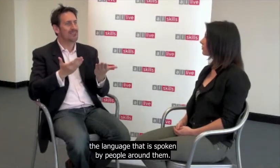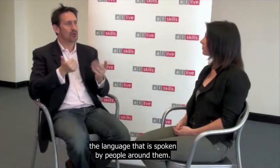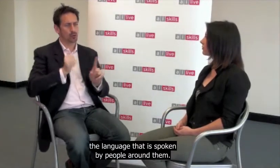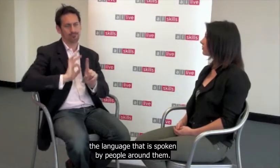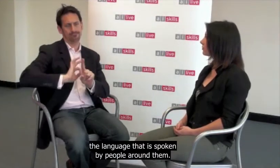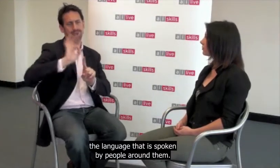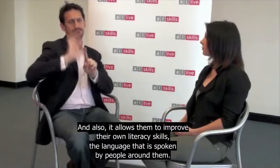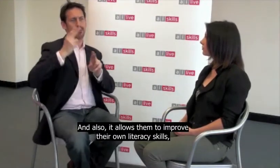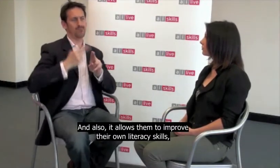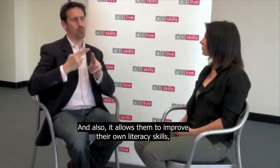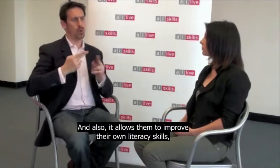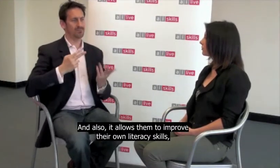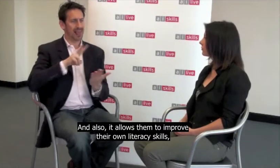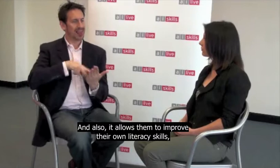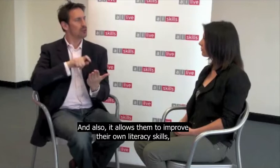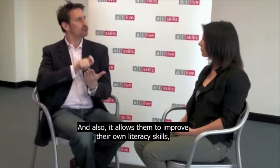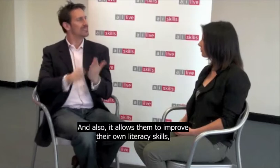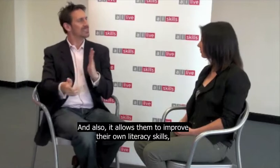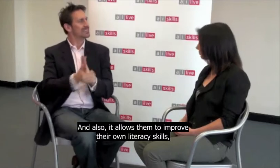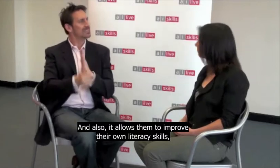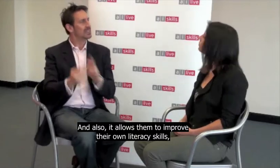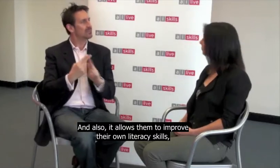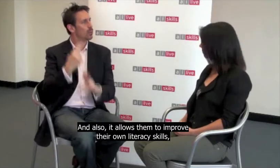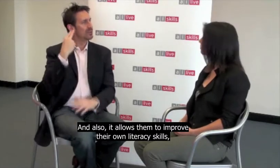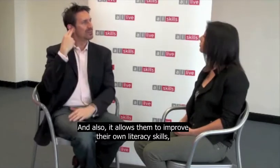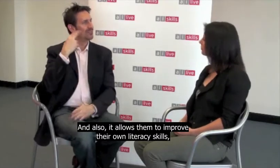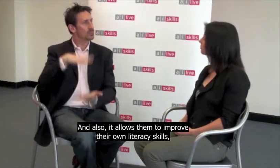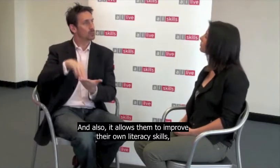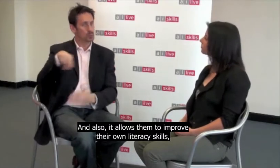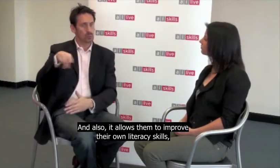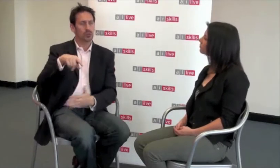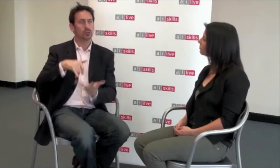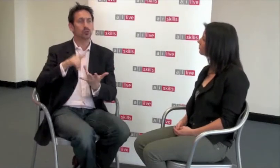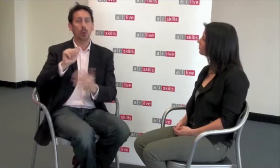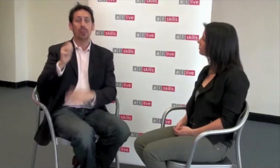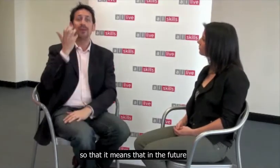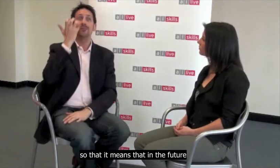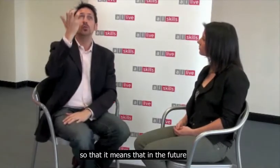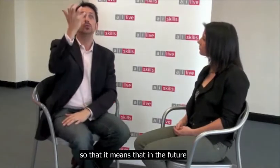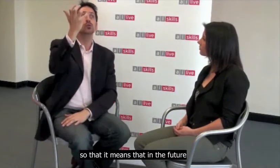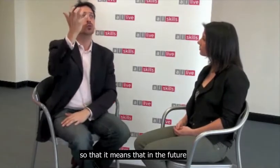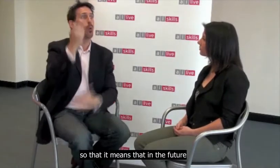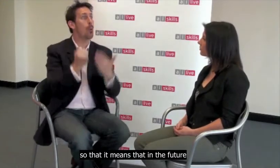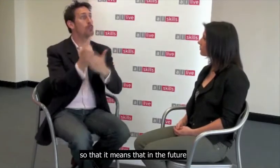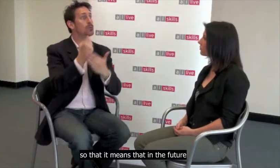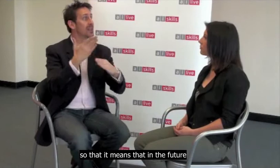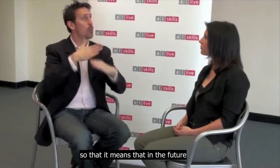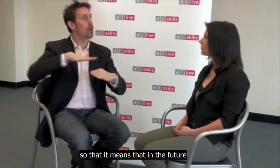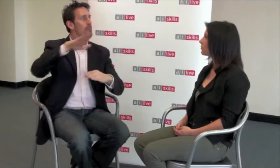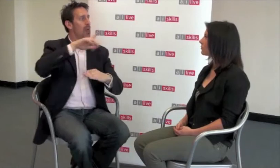And also, it allows them to improve their own literacy skills. So that it means that in the future, they